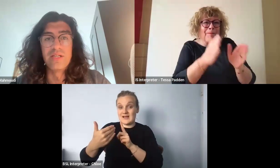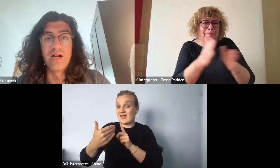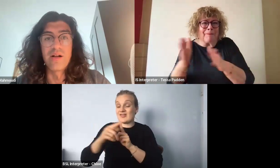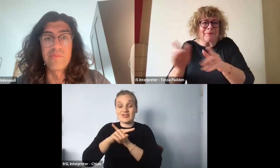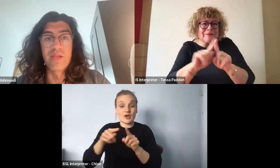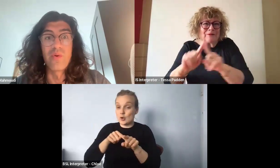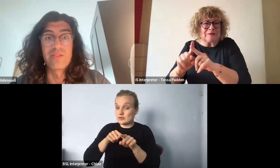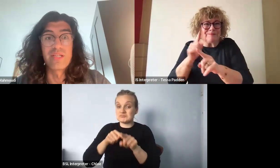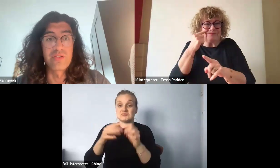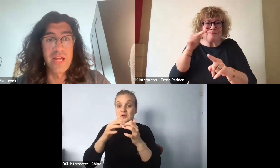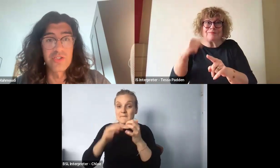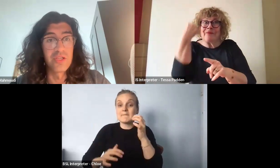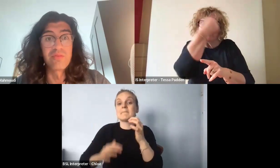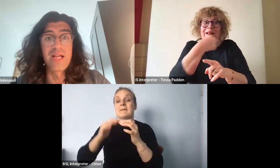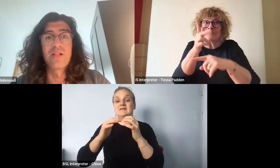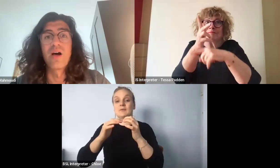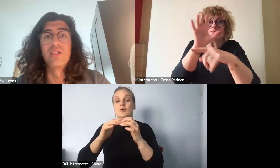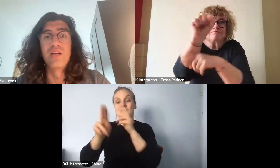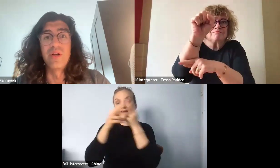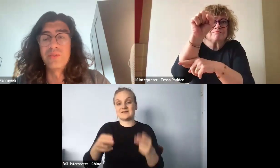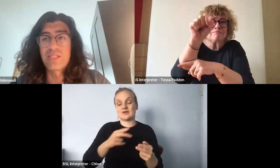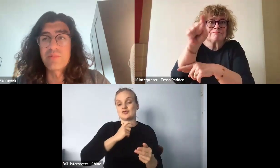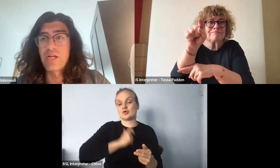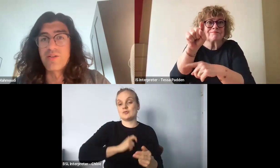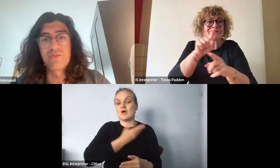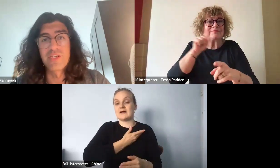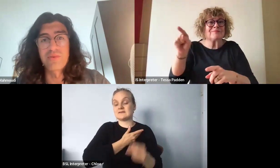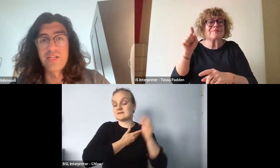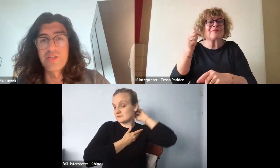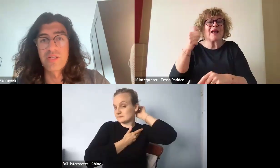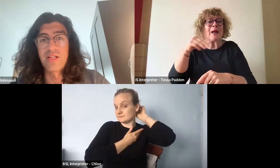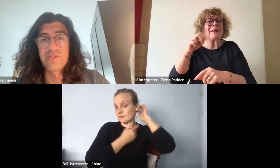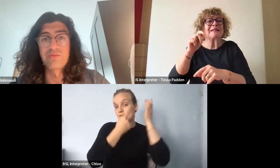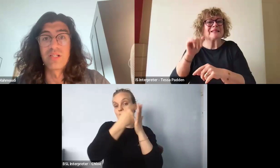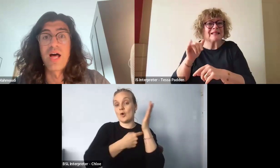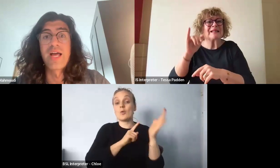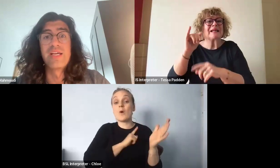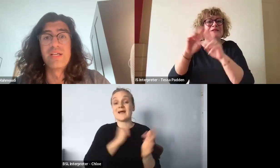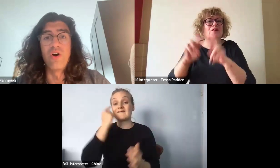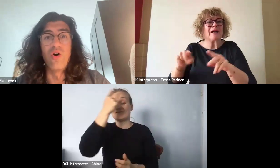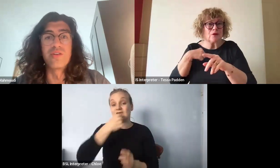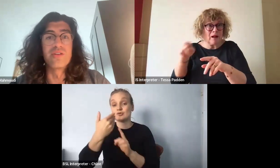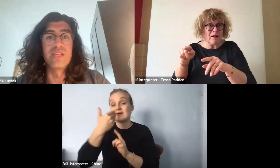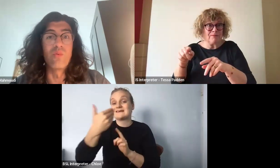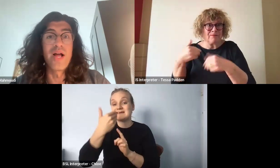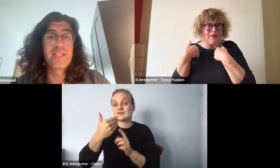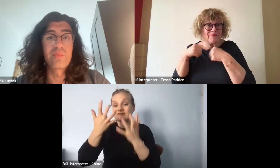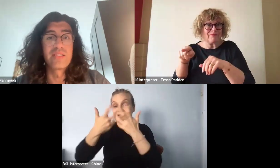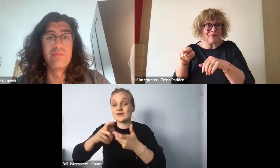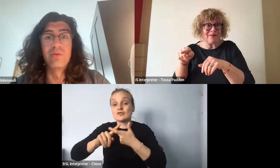incompatible with international human rights law. We hold this because facial recognition technologies rely on